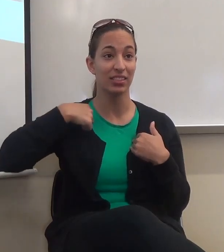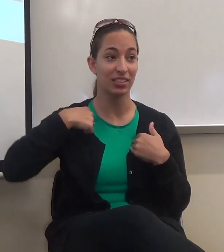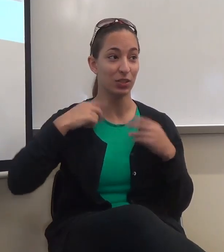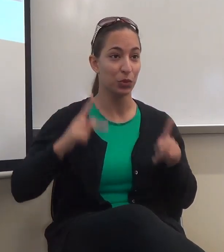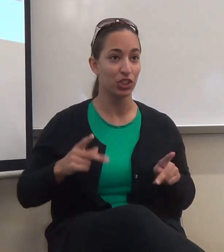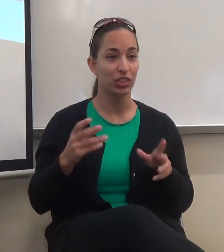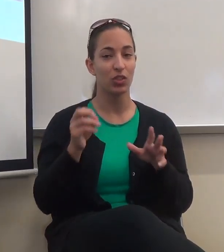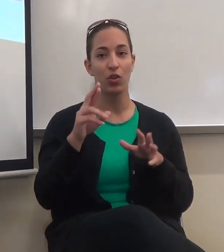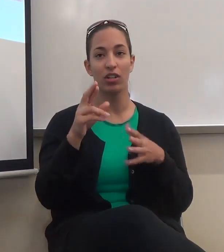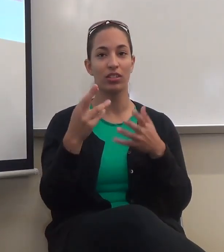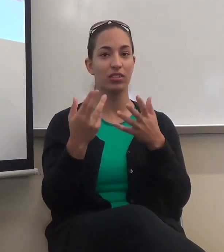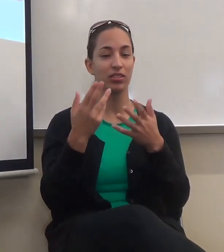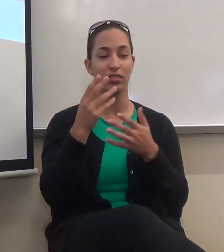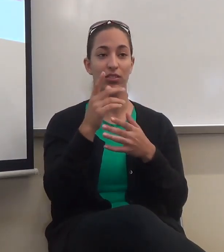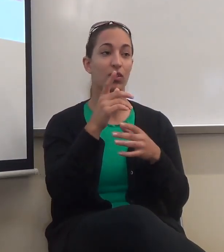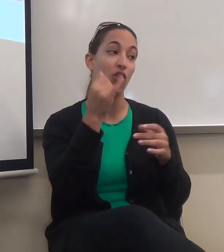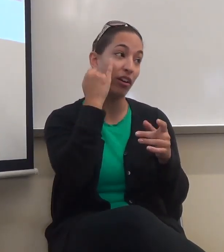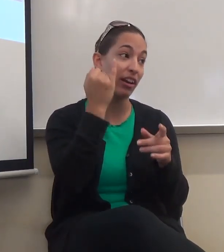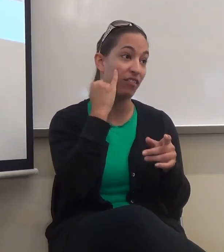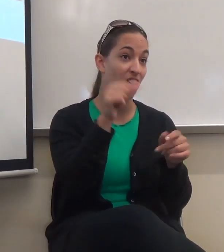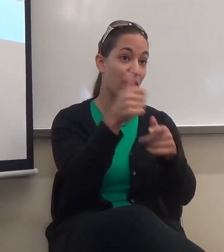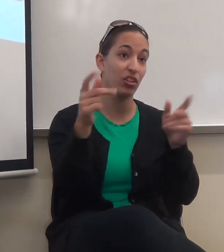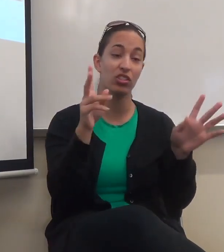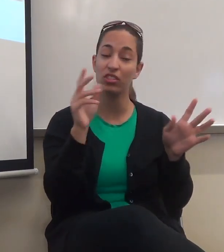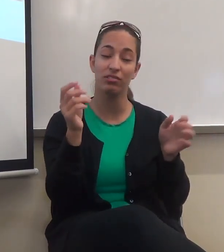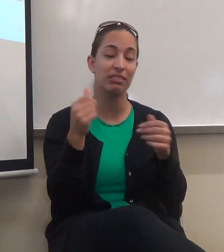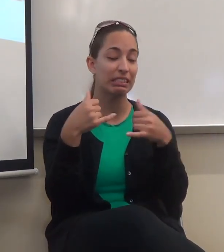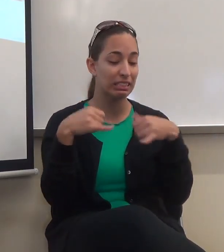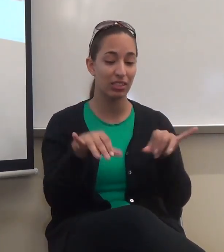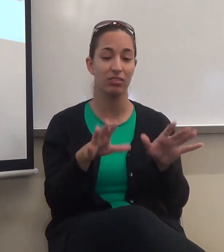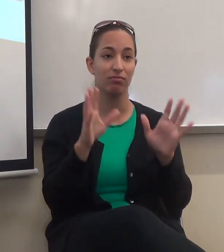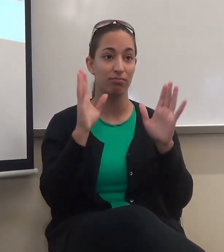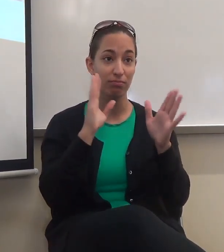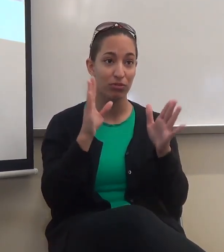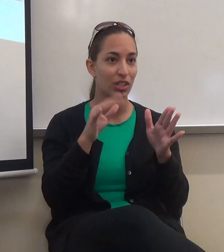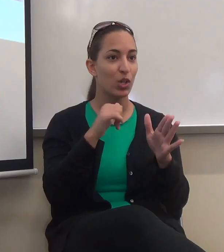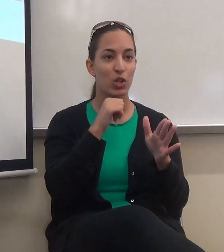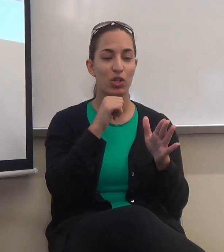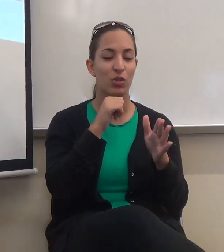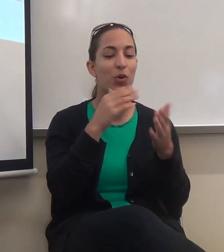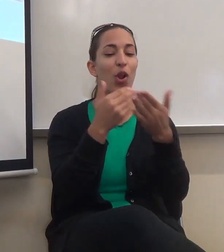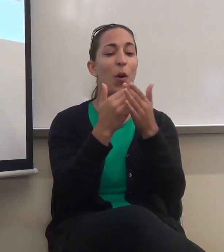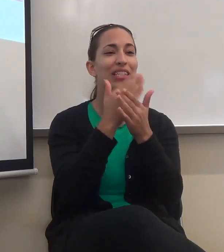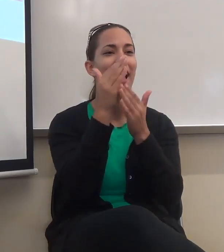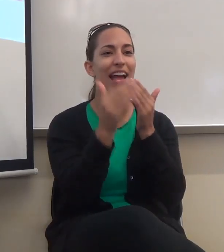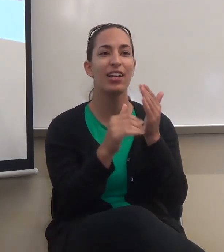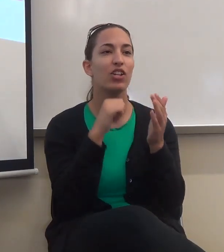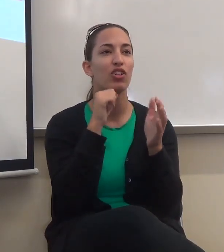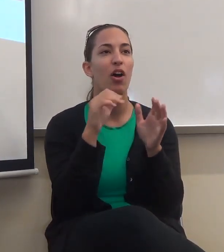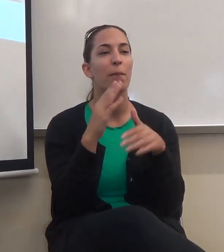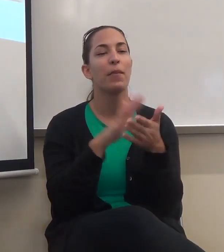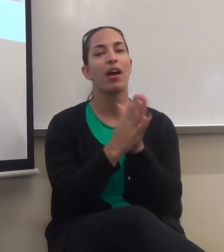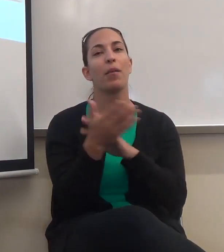anybody else, we're close to the end of the semester. Don't lose your momentum. This person has had